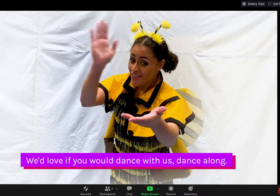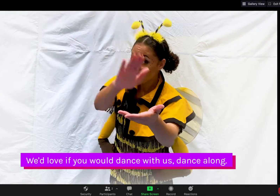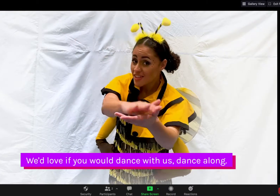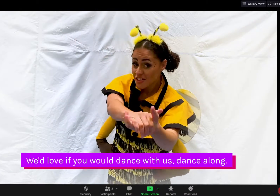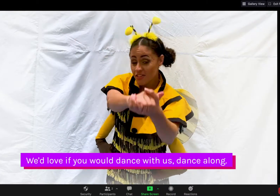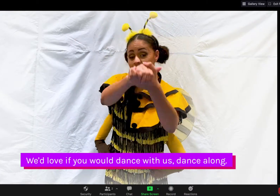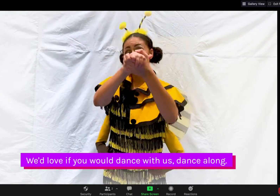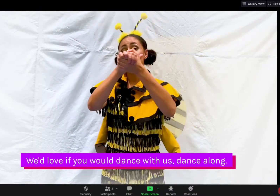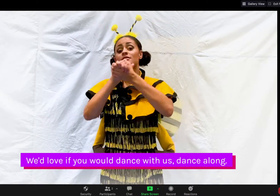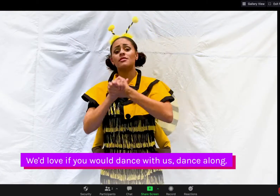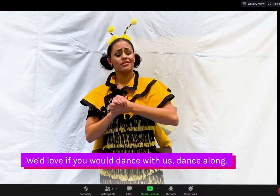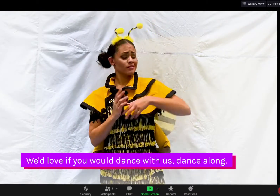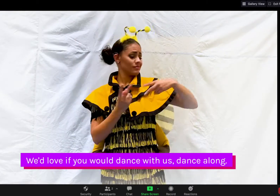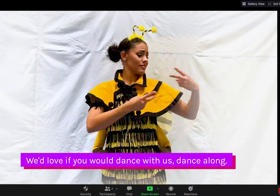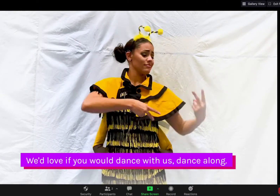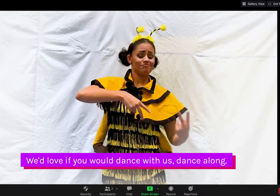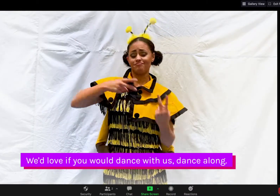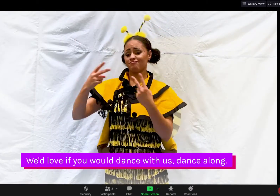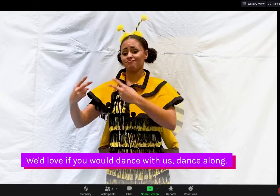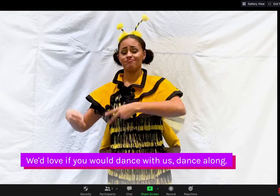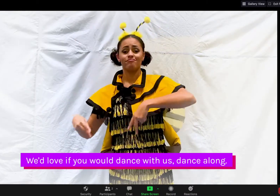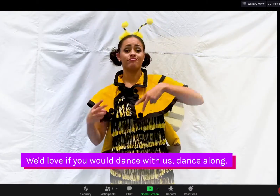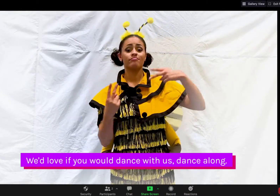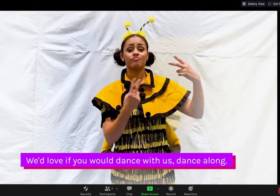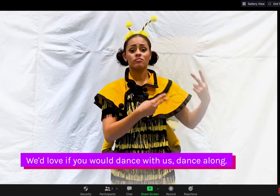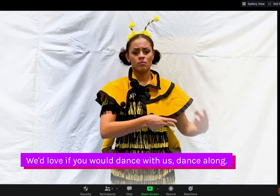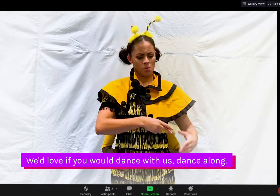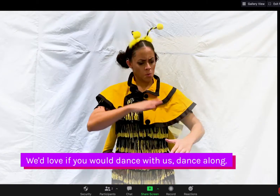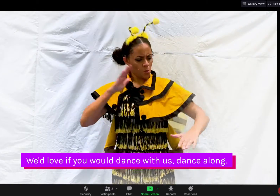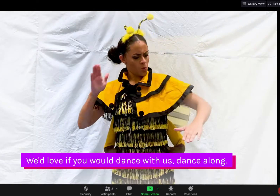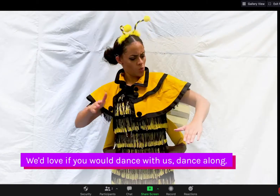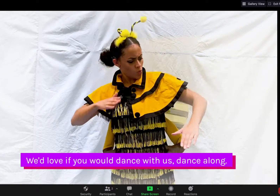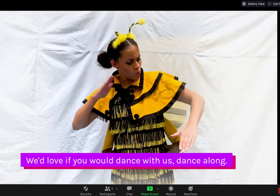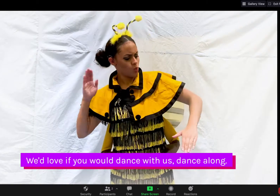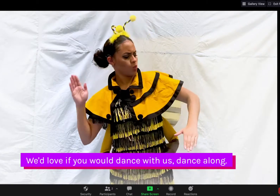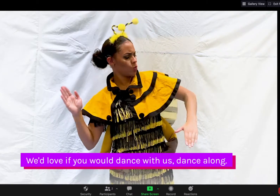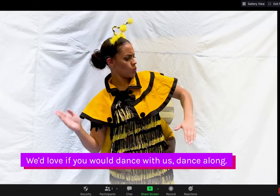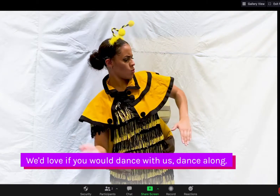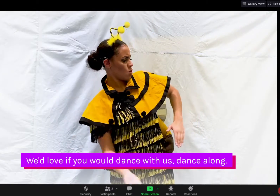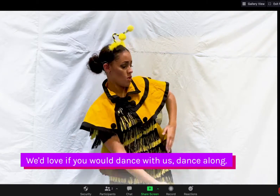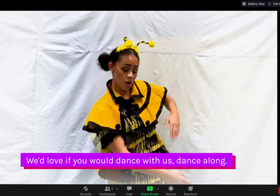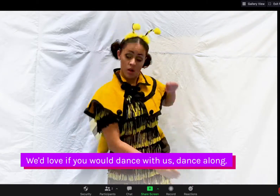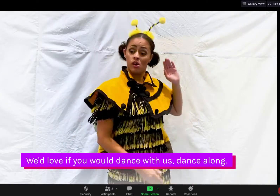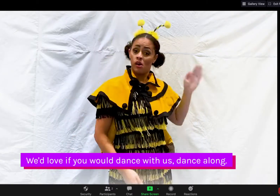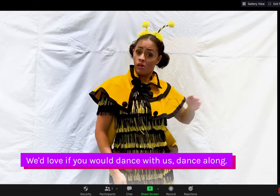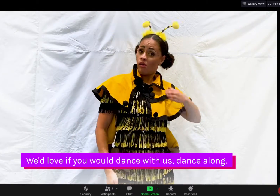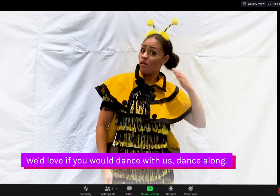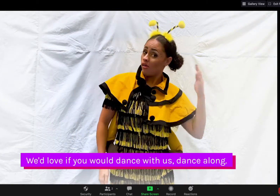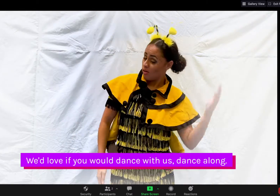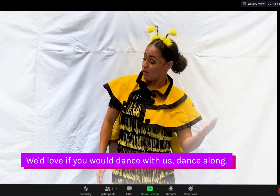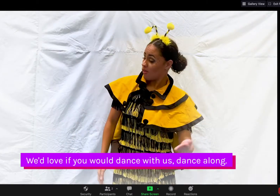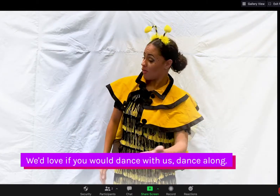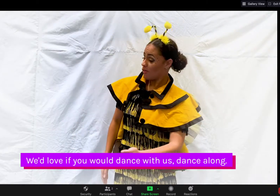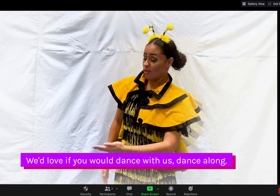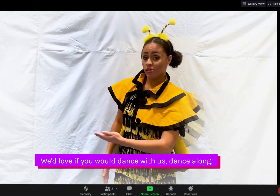We'd love if you would dance with us. Dance along.